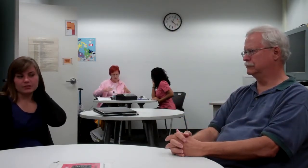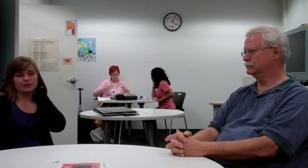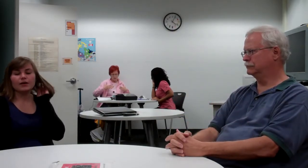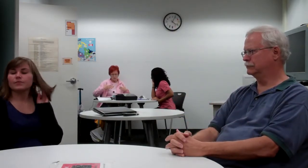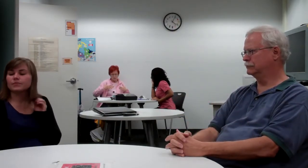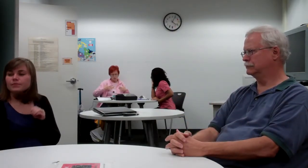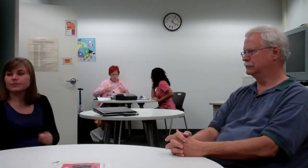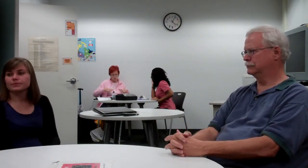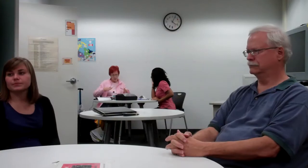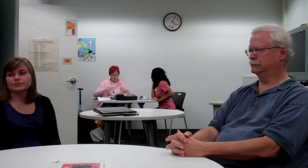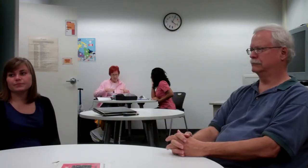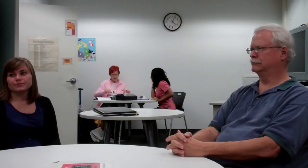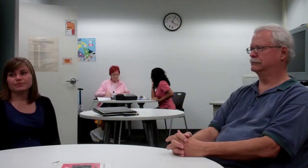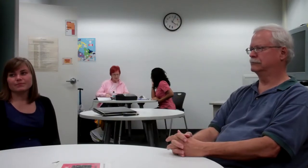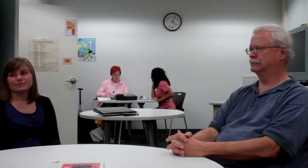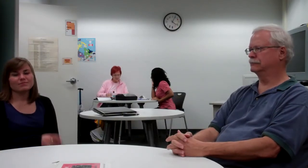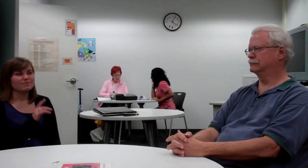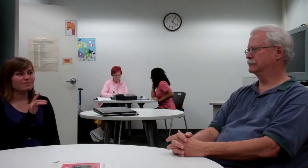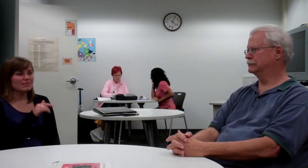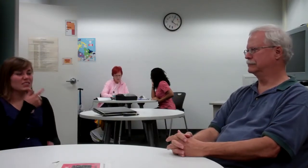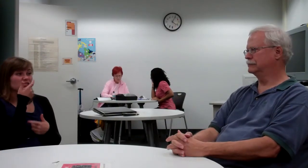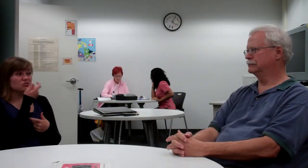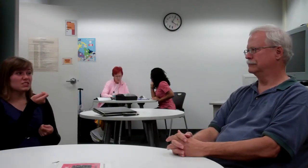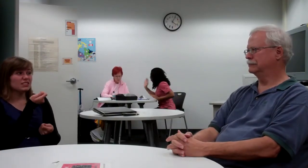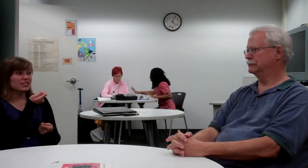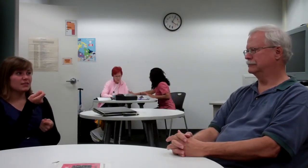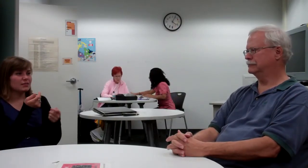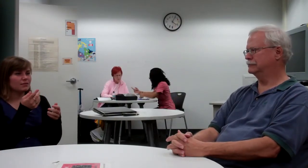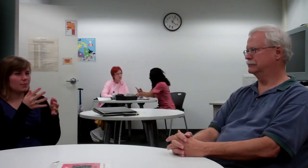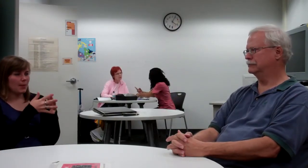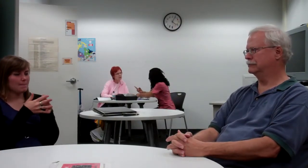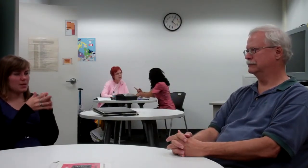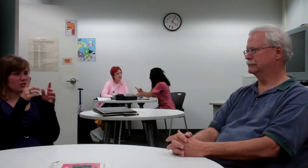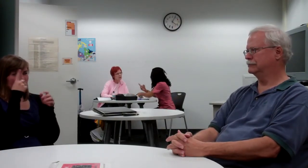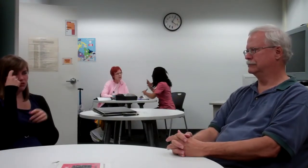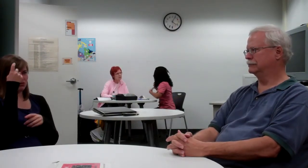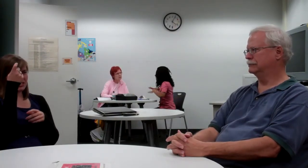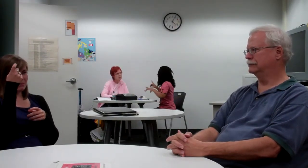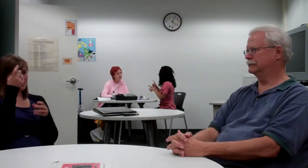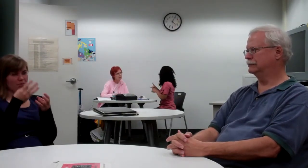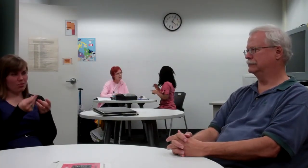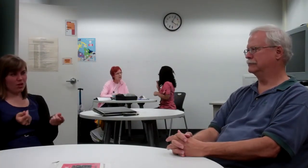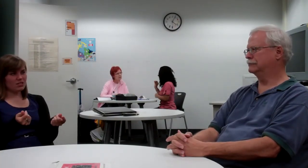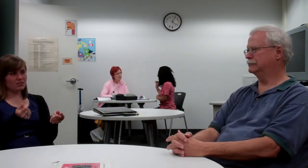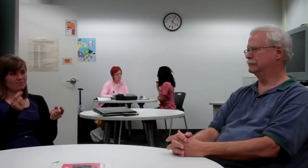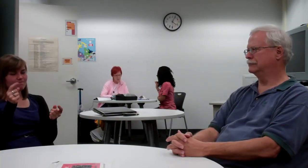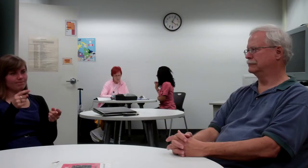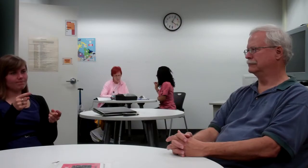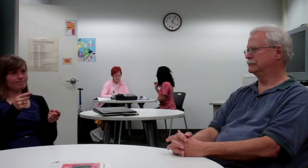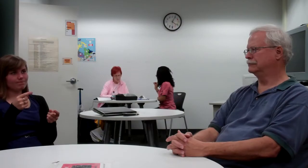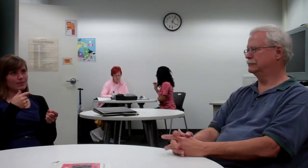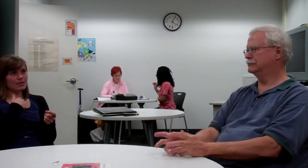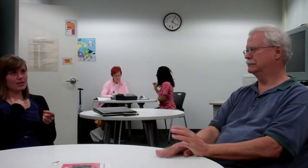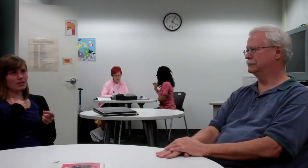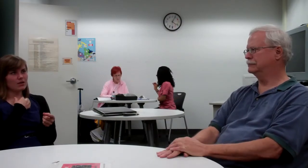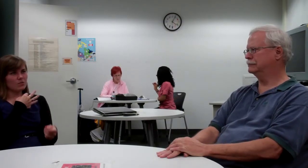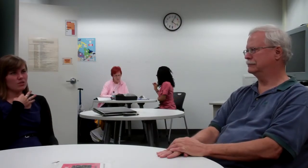going on. It's interesting that you said that about the American dream being lost. I wonder if that's just part of